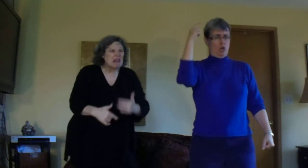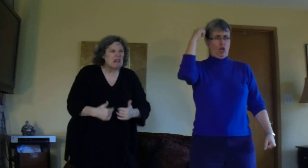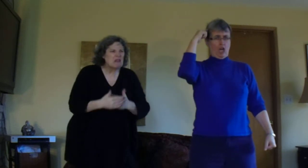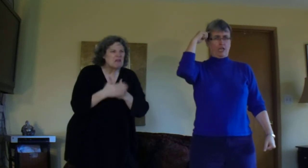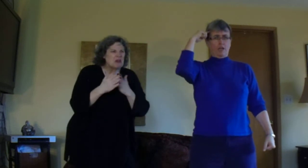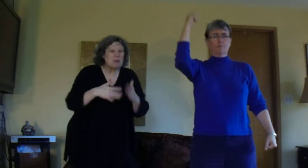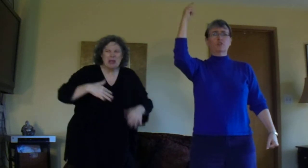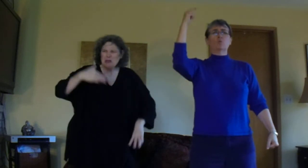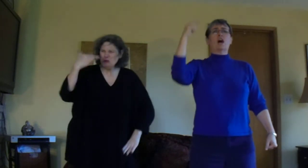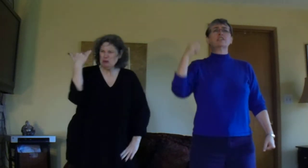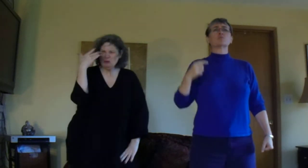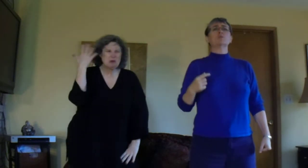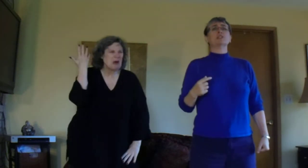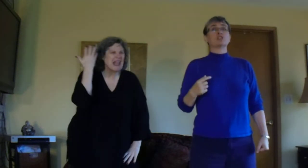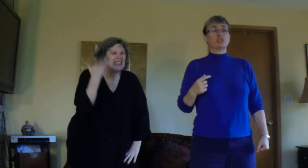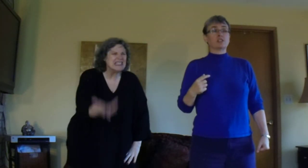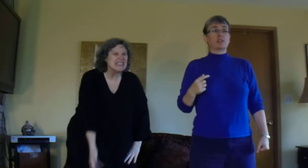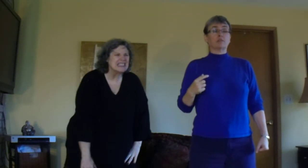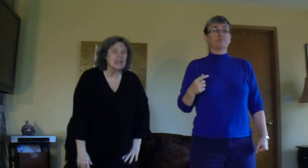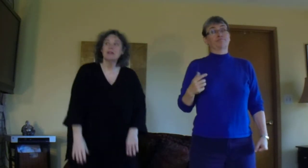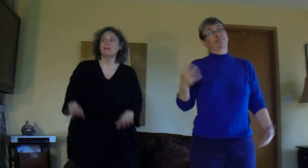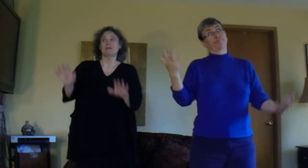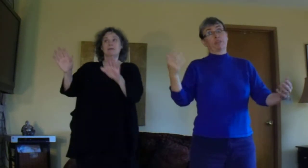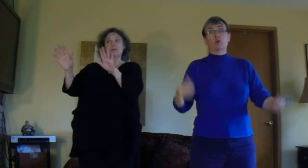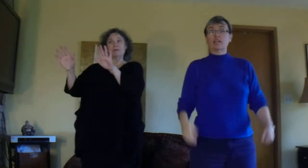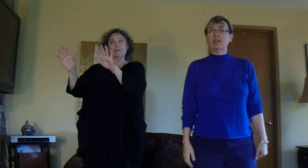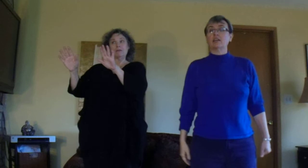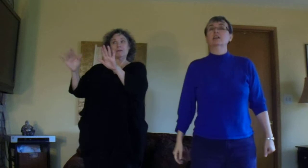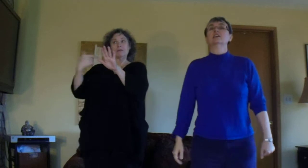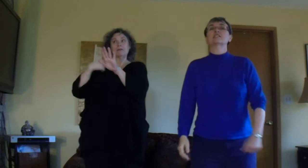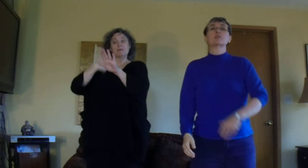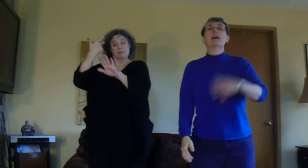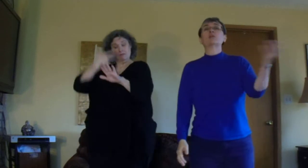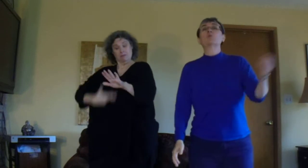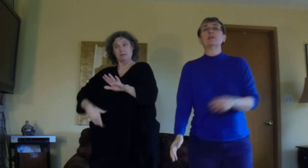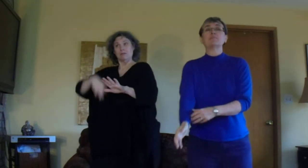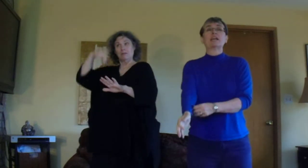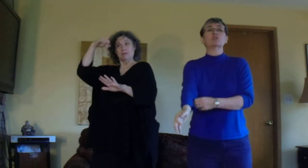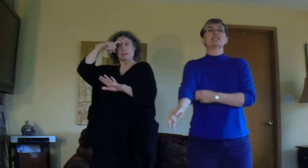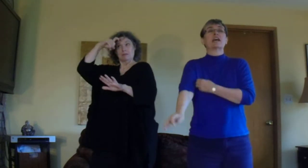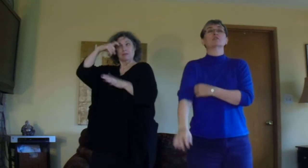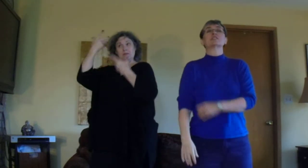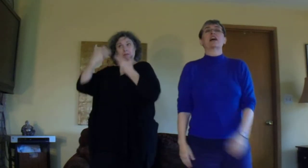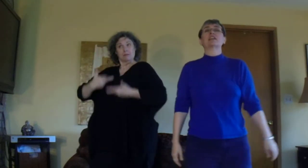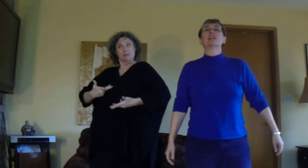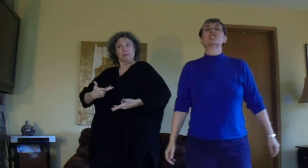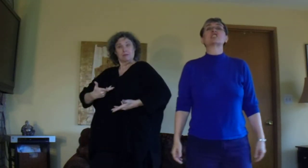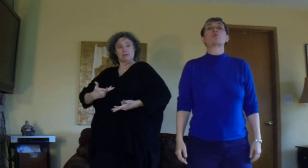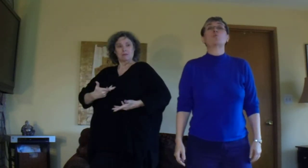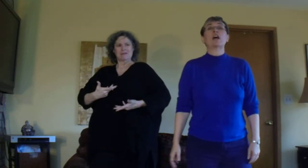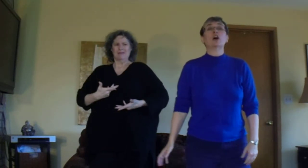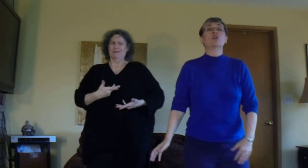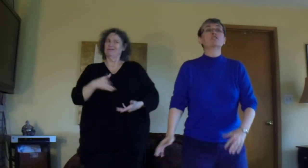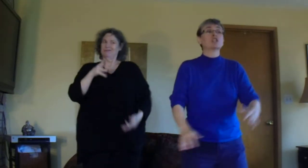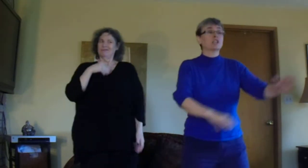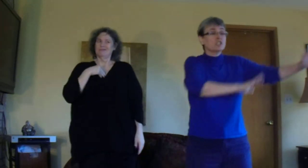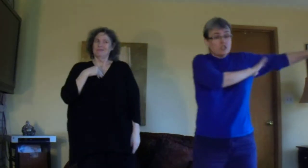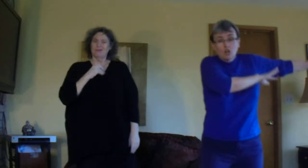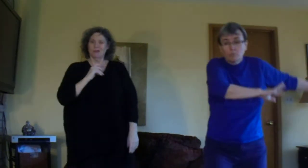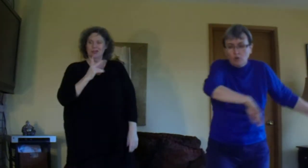"I am the wise woman," she said. Okay. So the man went back to his house, got his 12 chickens, brought